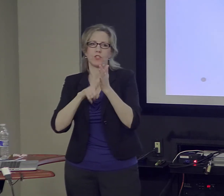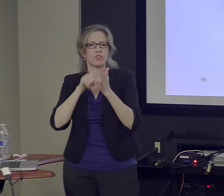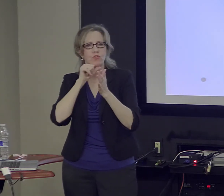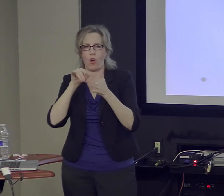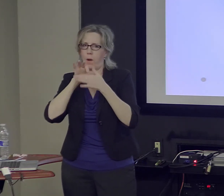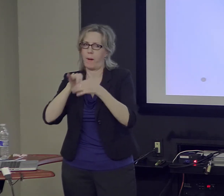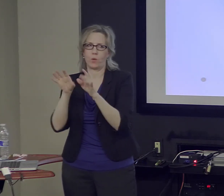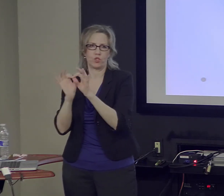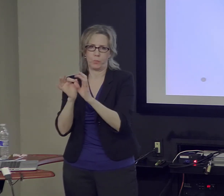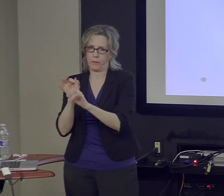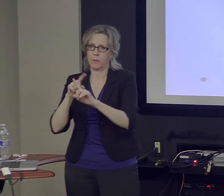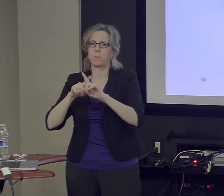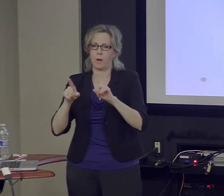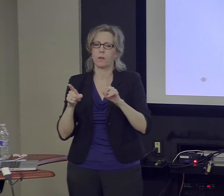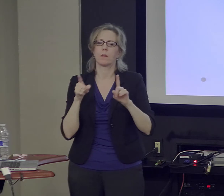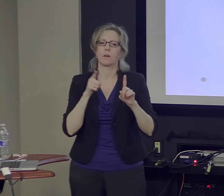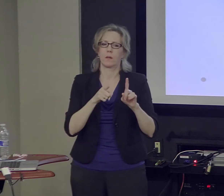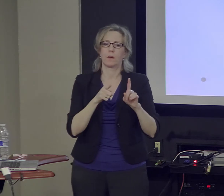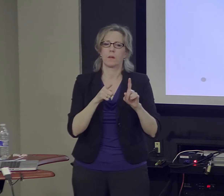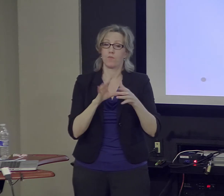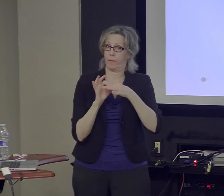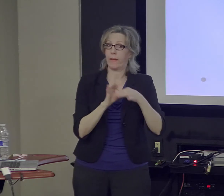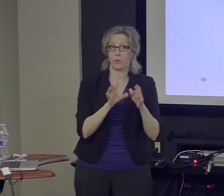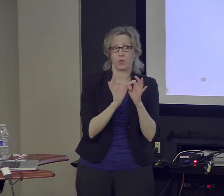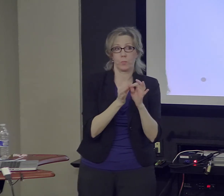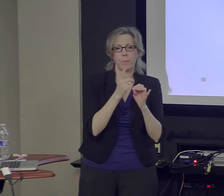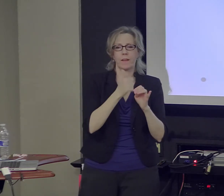So in terms of interpreting NIS,